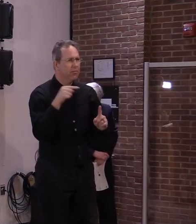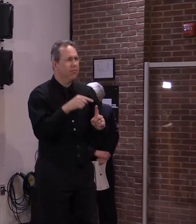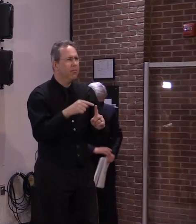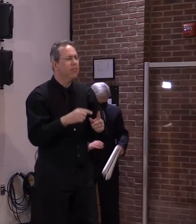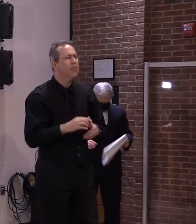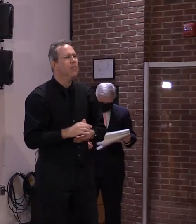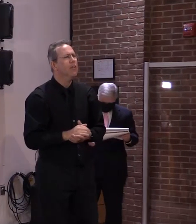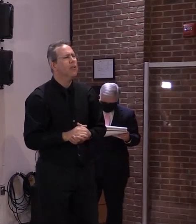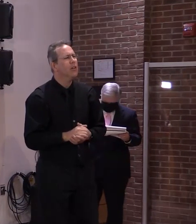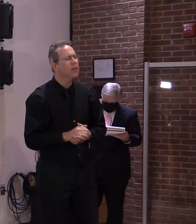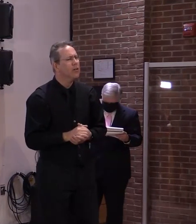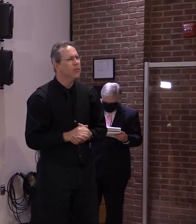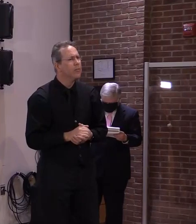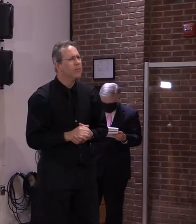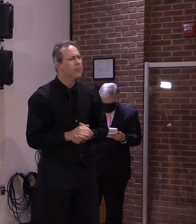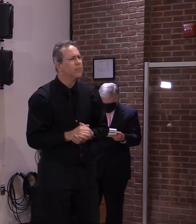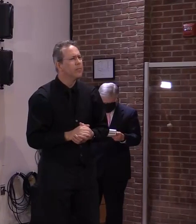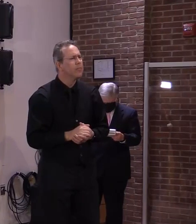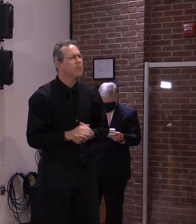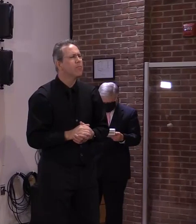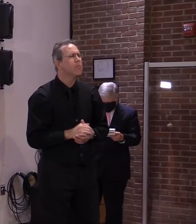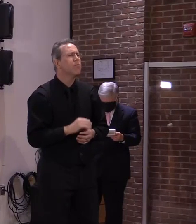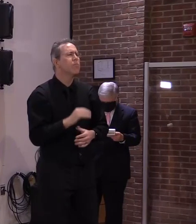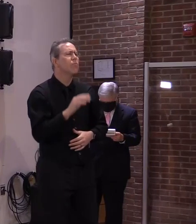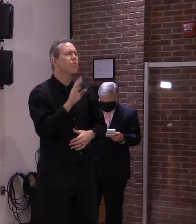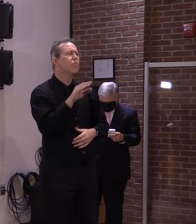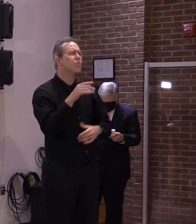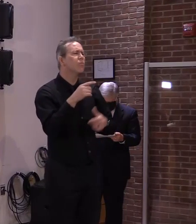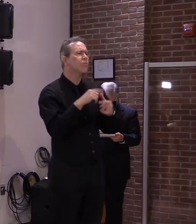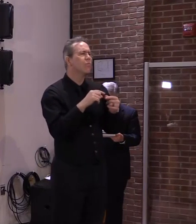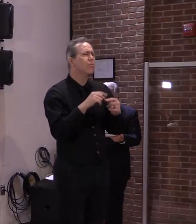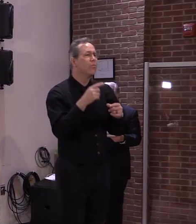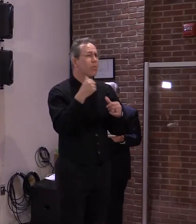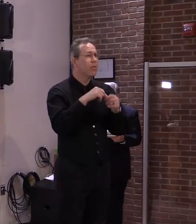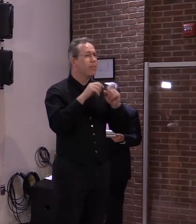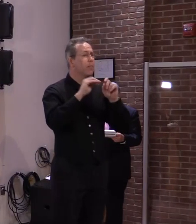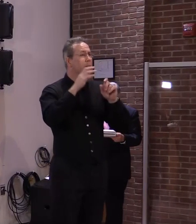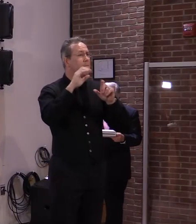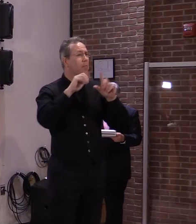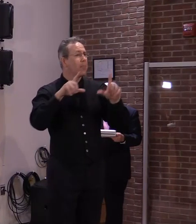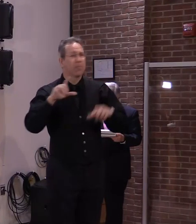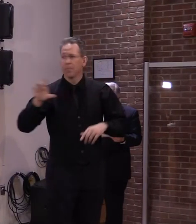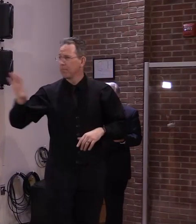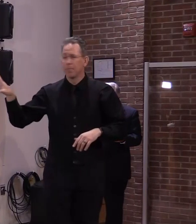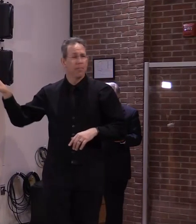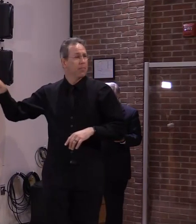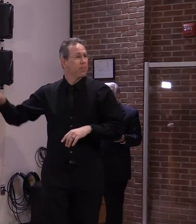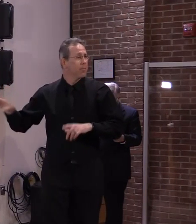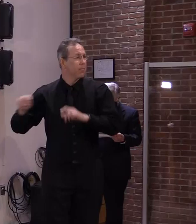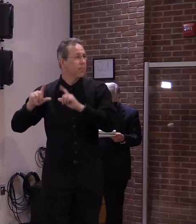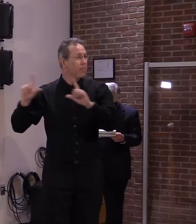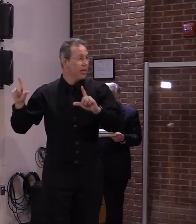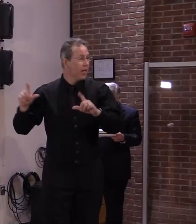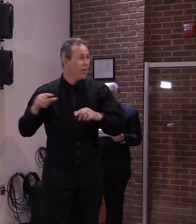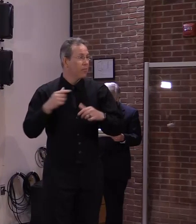the map that we showed earlier today that pretty much northern Vermont is more